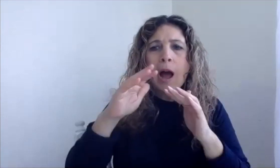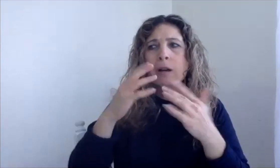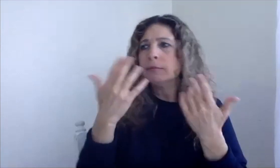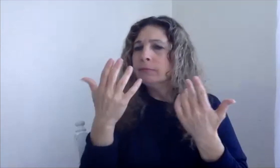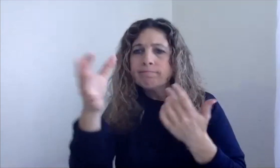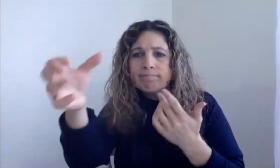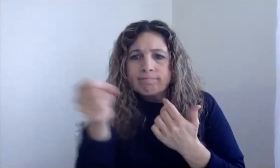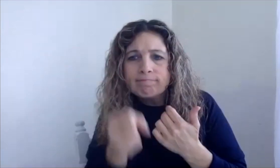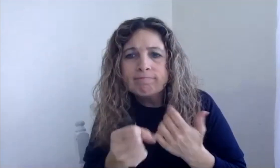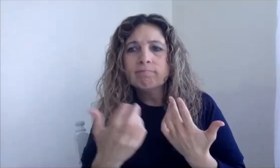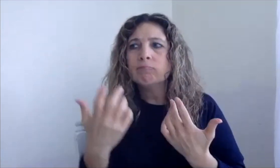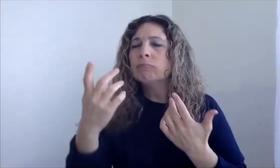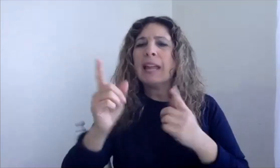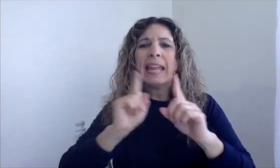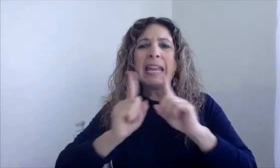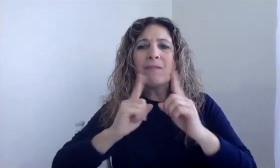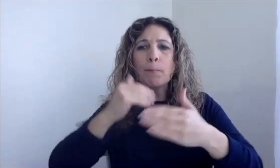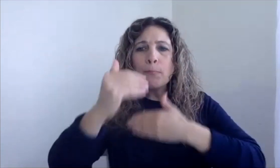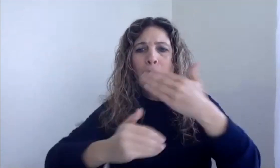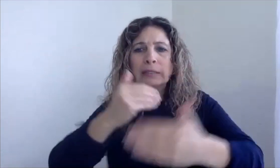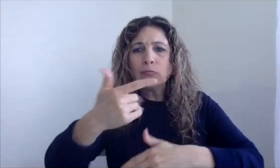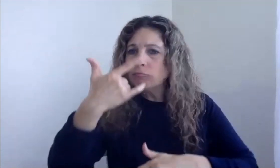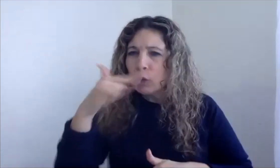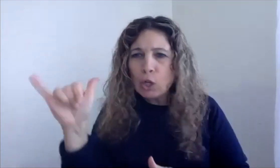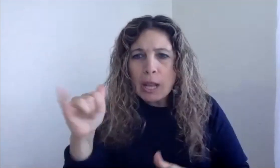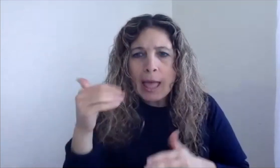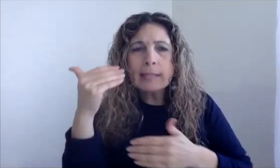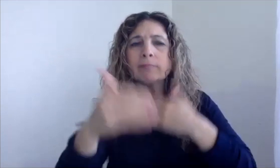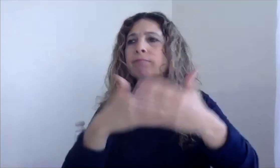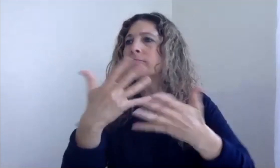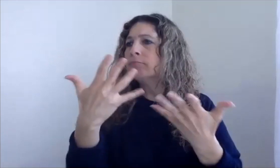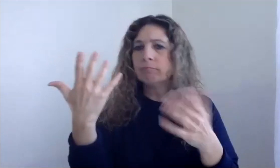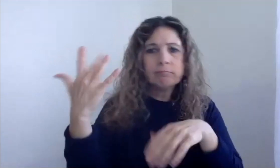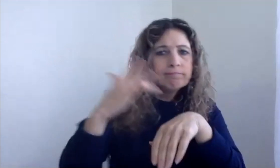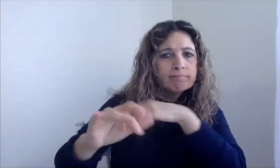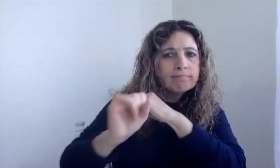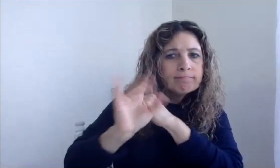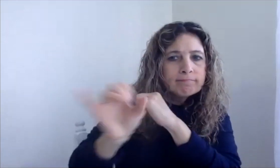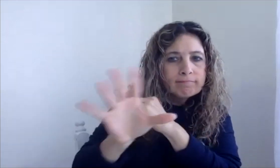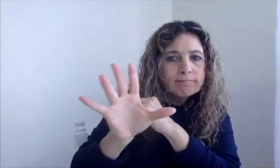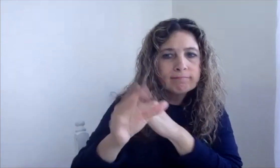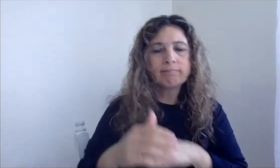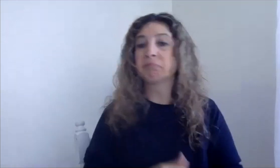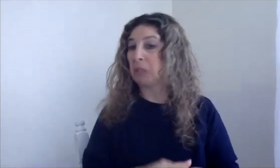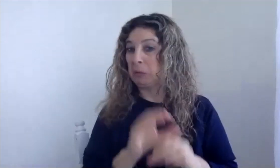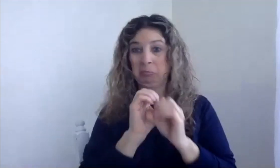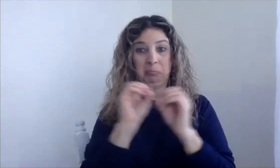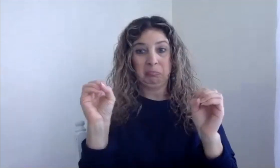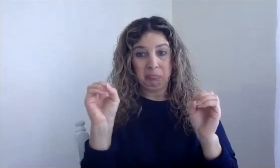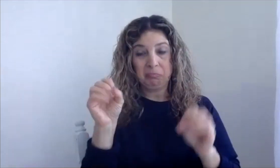wondering, who would be the new superintendent? What's the interview process going to look like? Are they going to advertise this